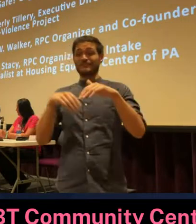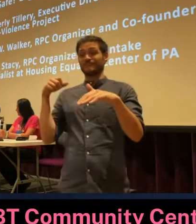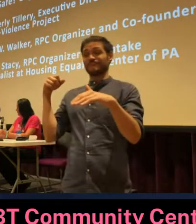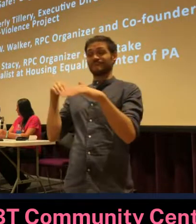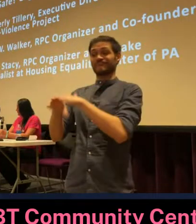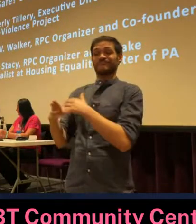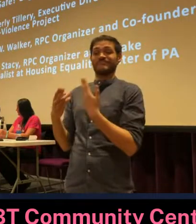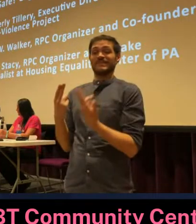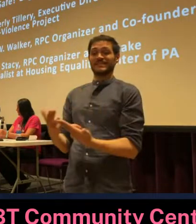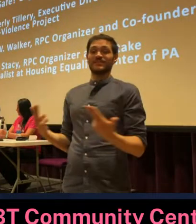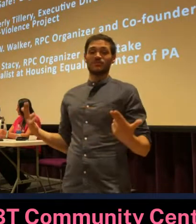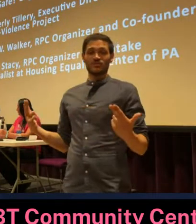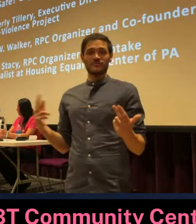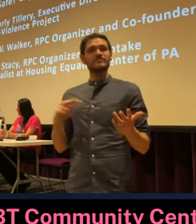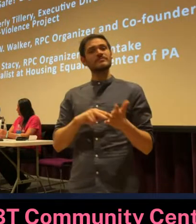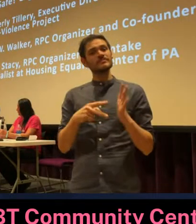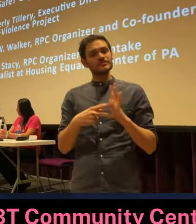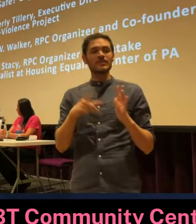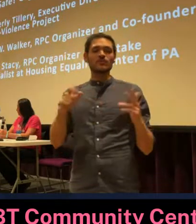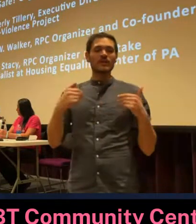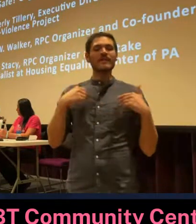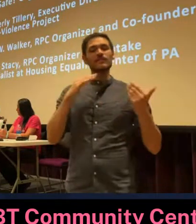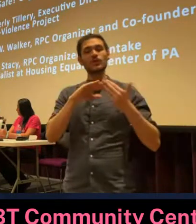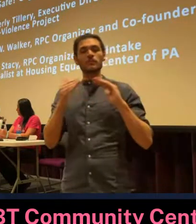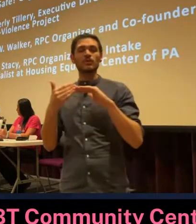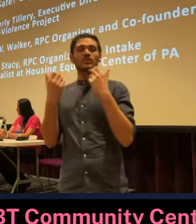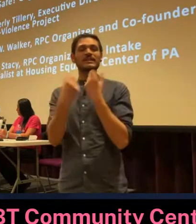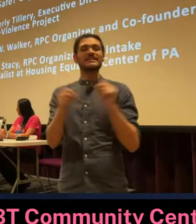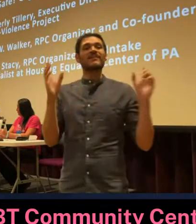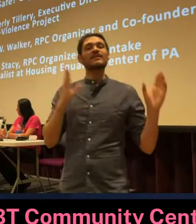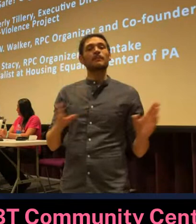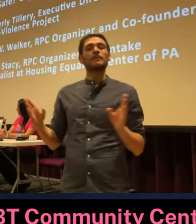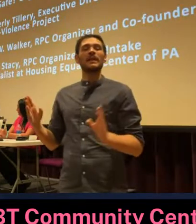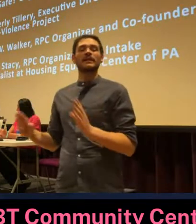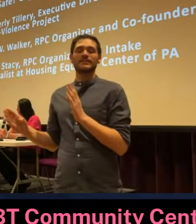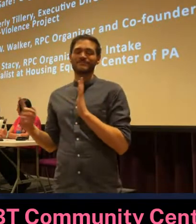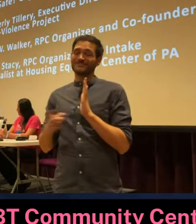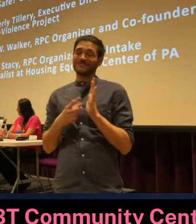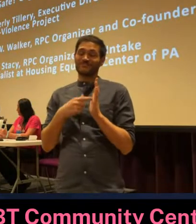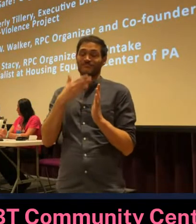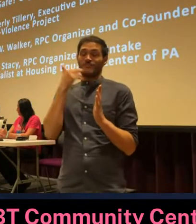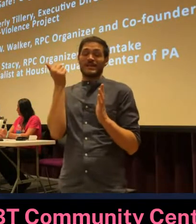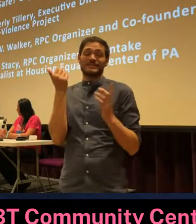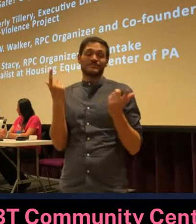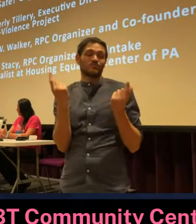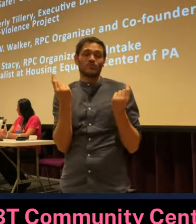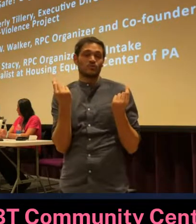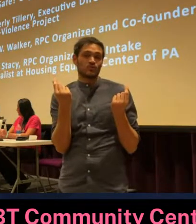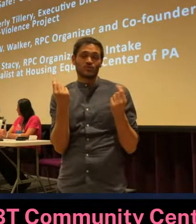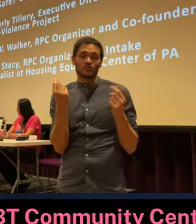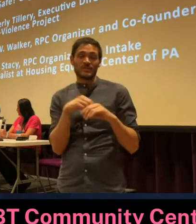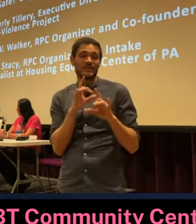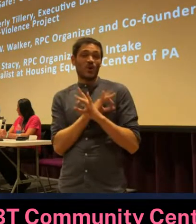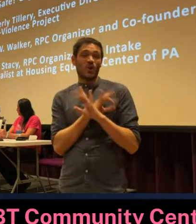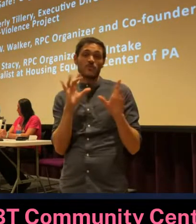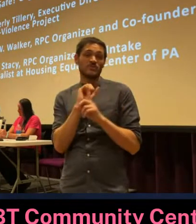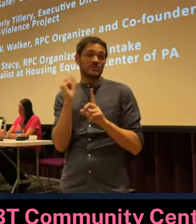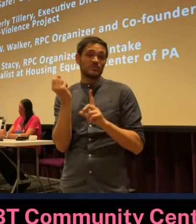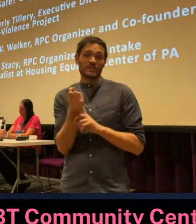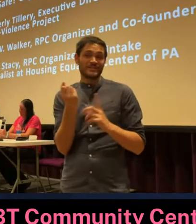some immediate safety planning, sometimes it's the best that you can do in a horrible situation.